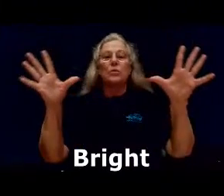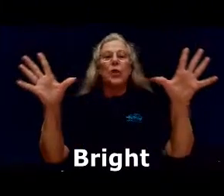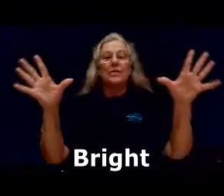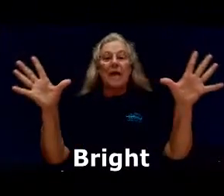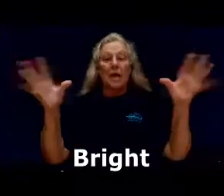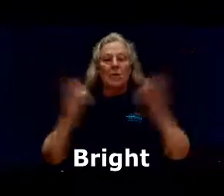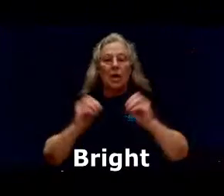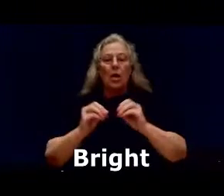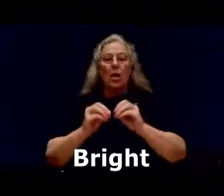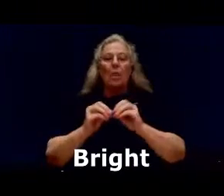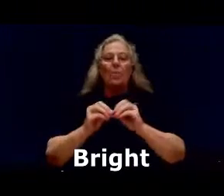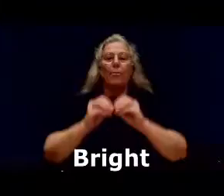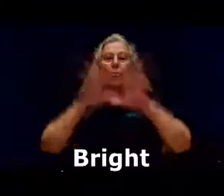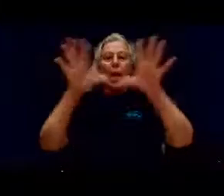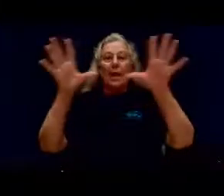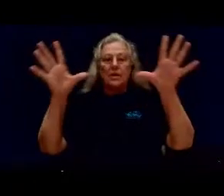spreads out. Bright.